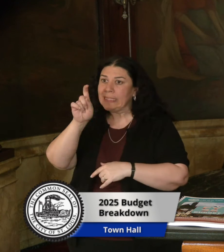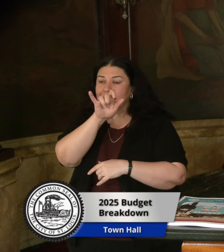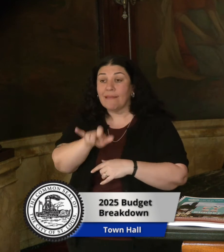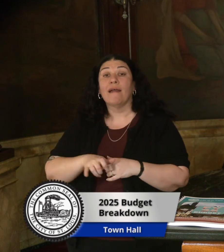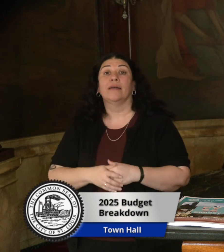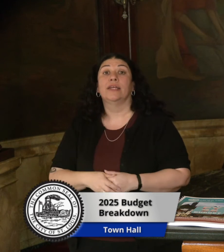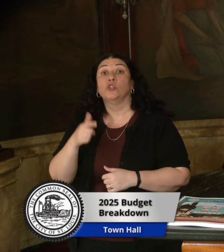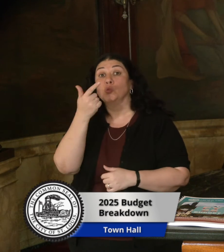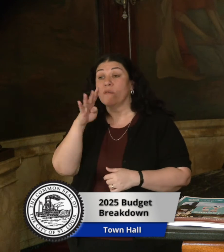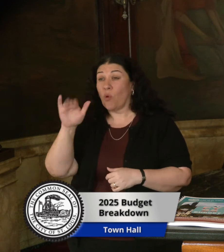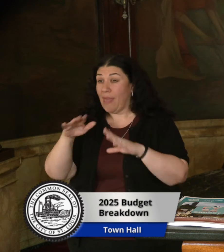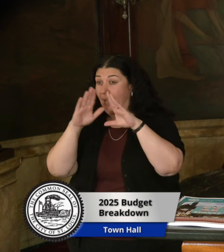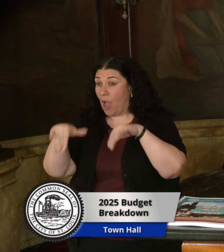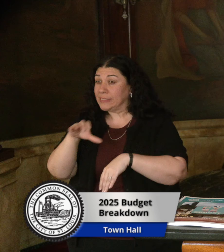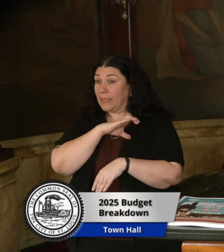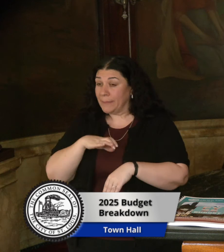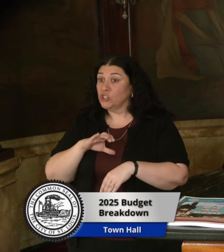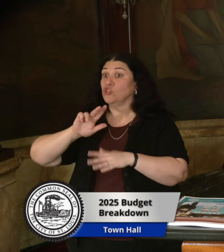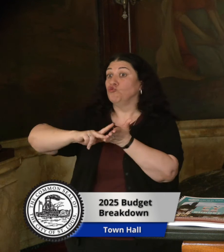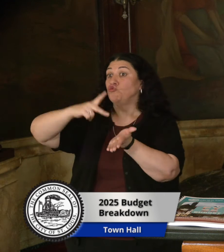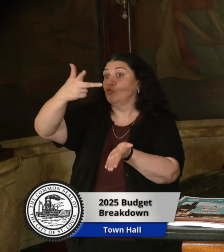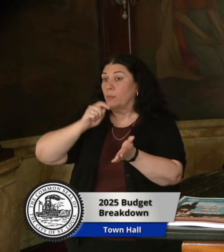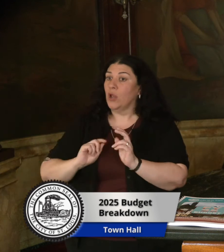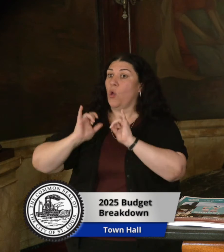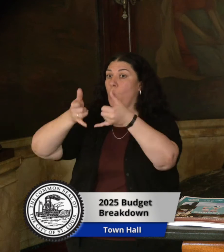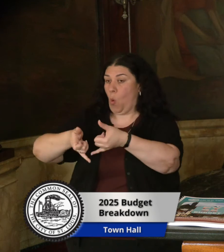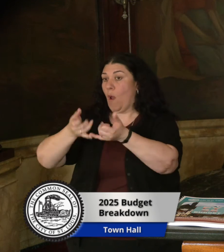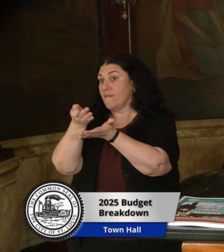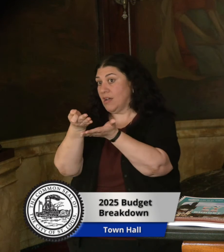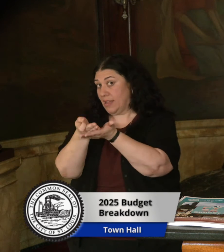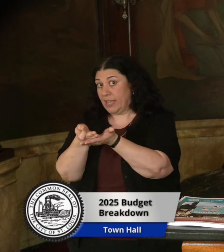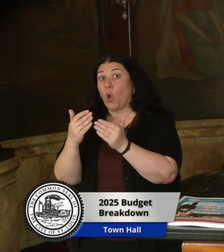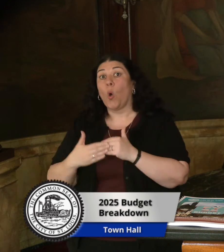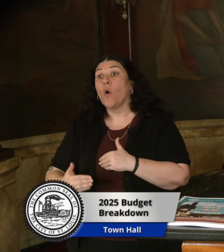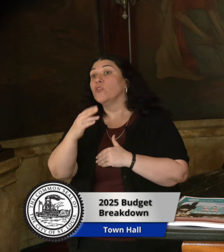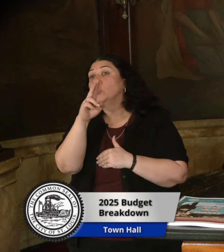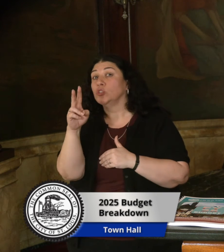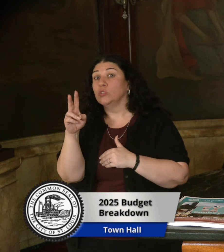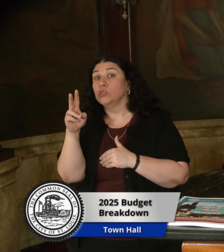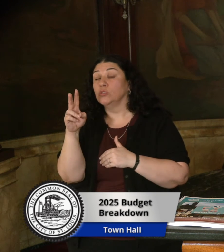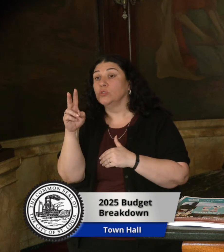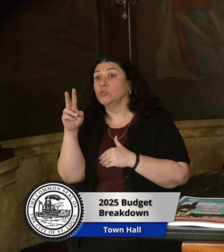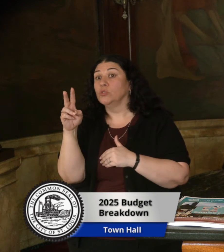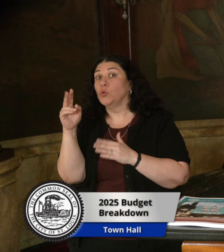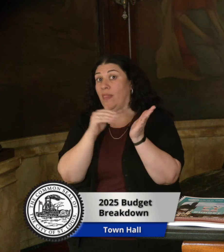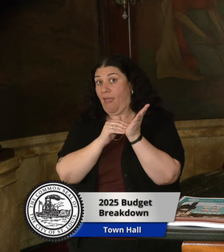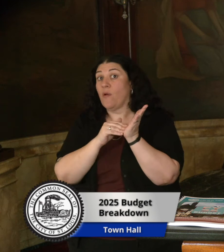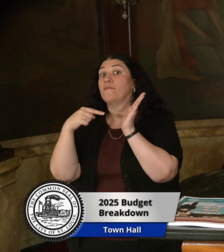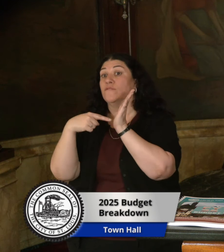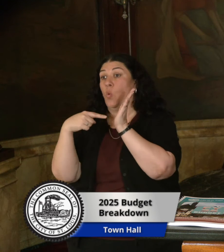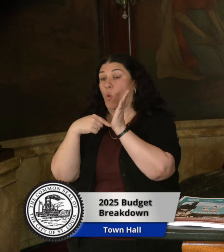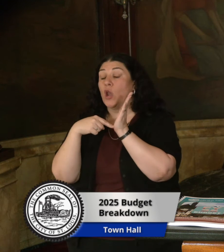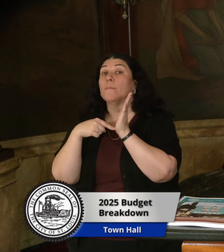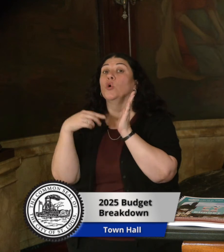Affordable Housing Commission tripled its annual awards, funding over 2,000 affordable units